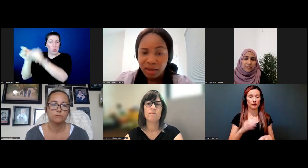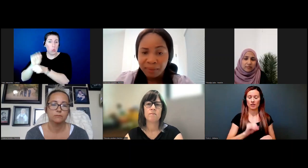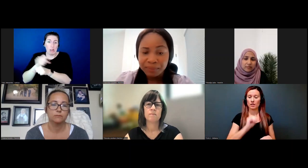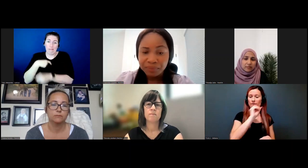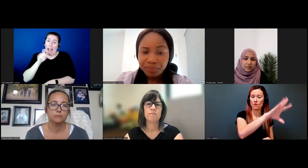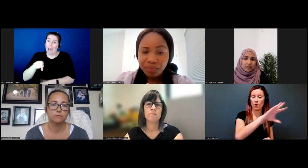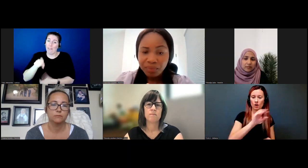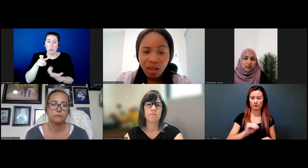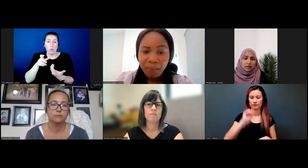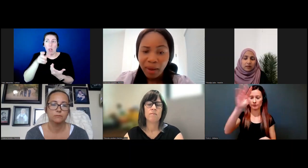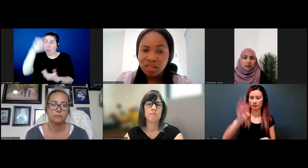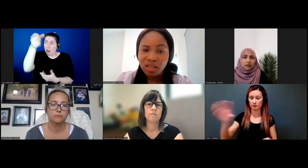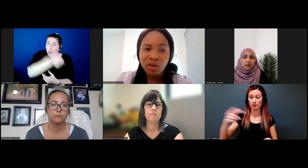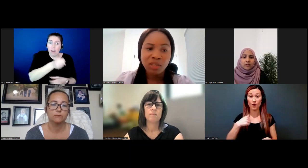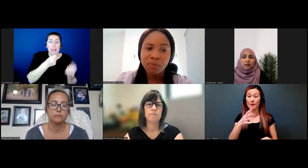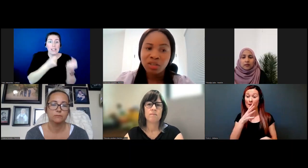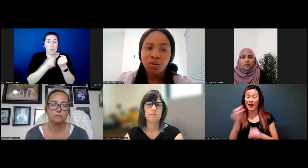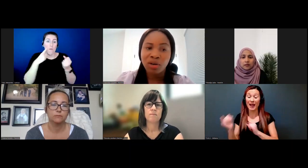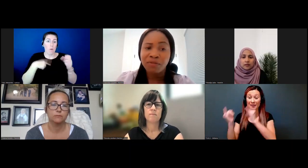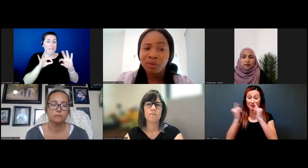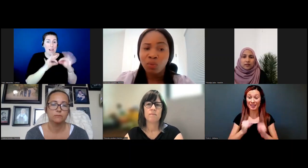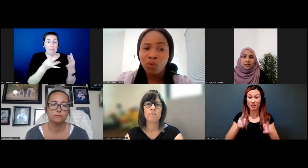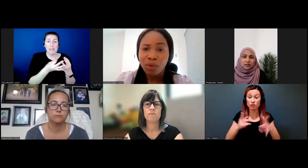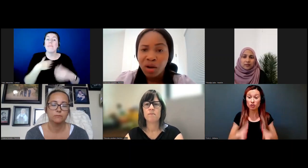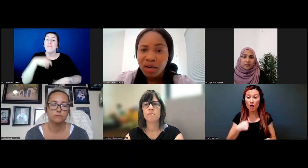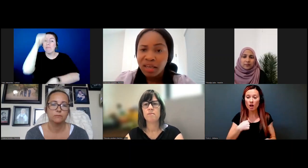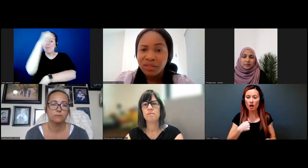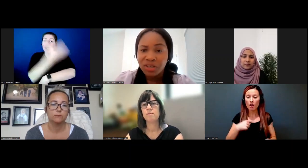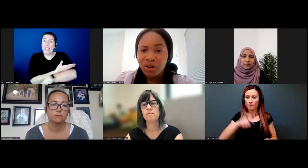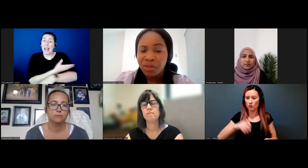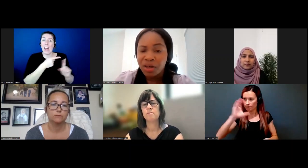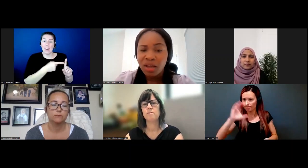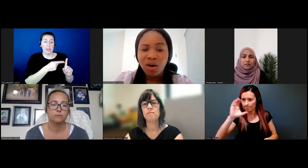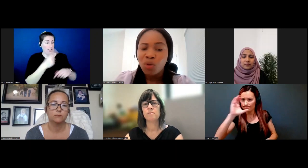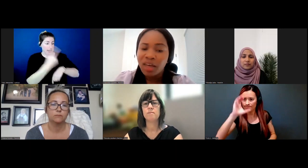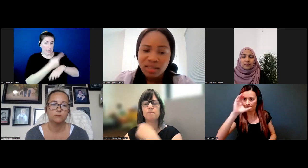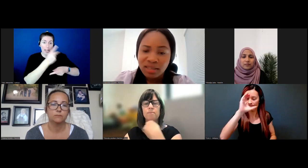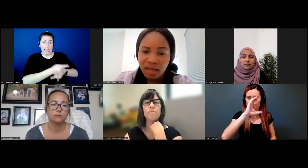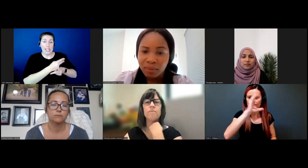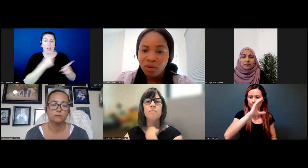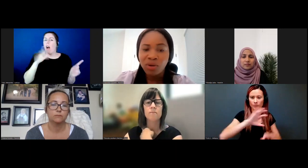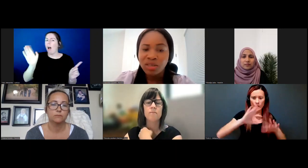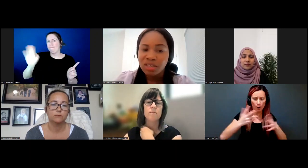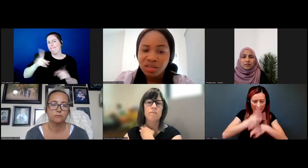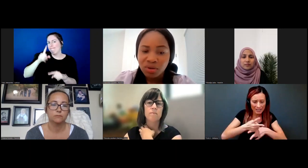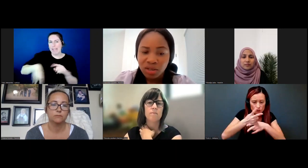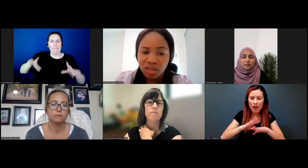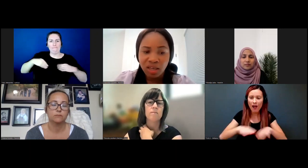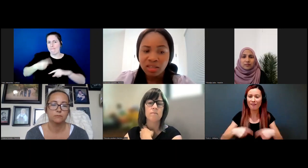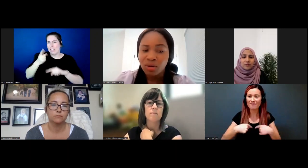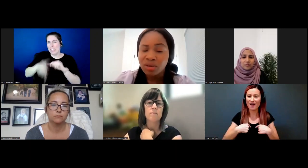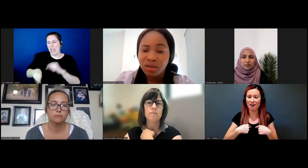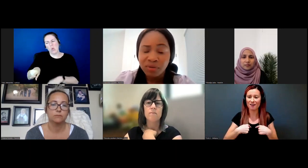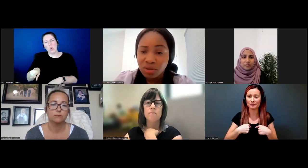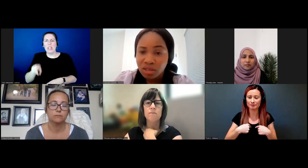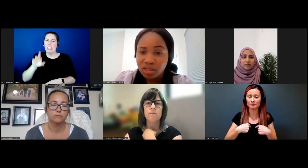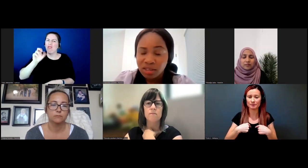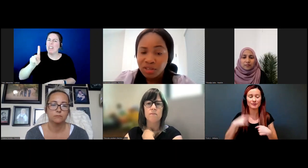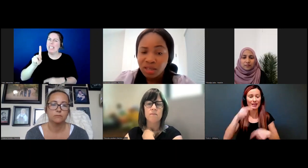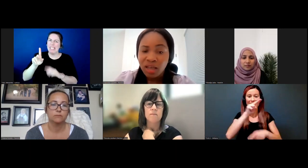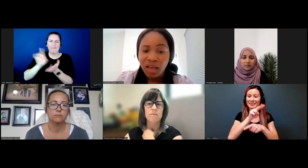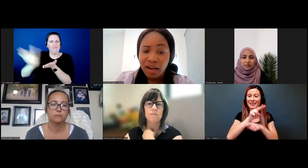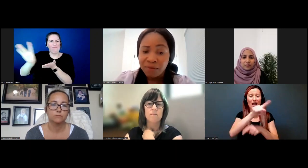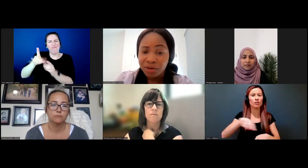my family. My son was being told from one daycare to the other, oh, we can't take him. Oh, he's a risk to other kids. Oh, he's a risk